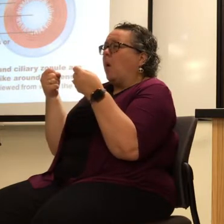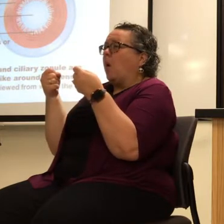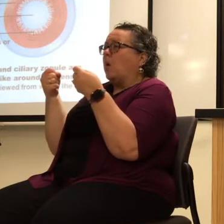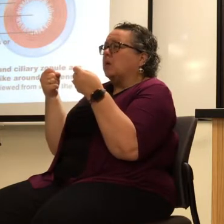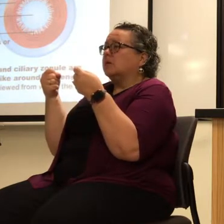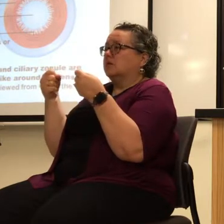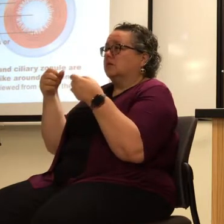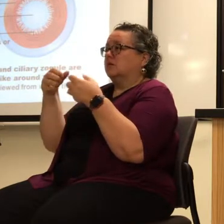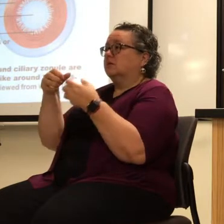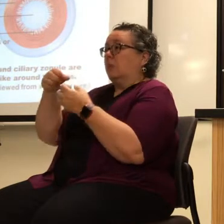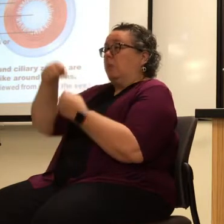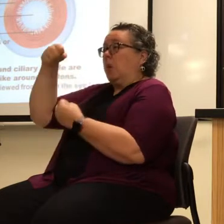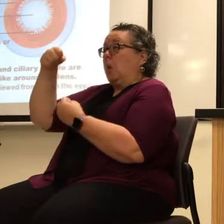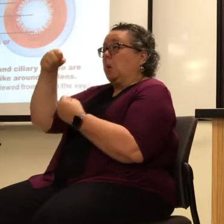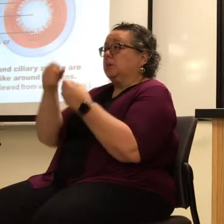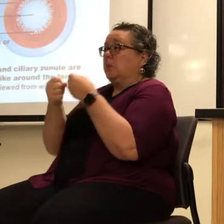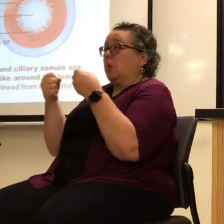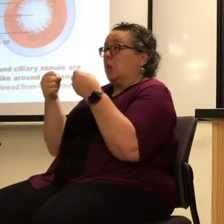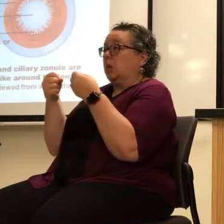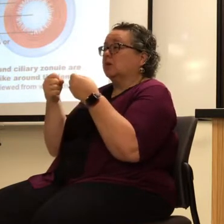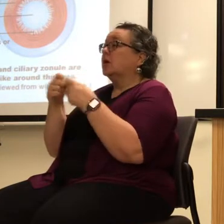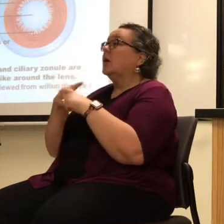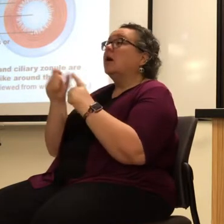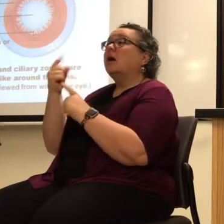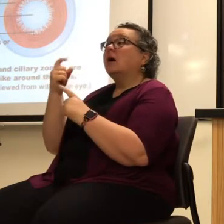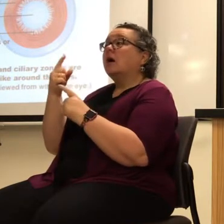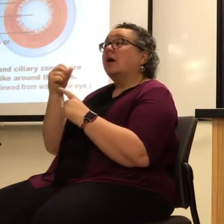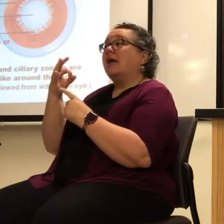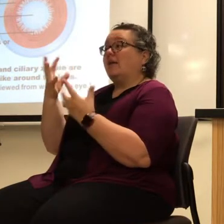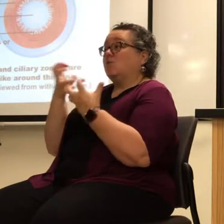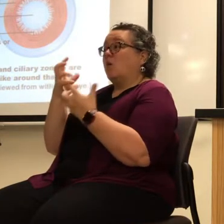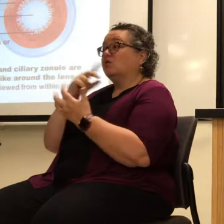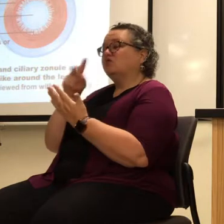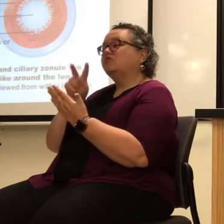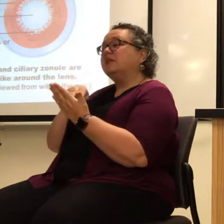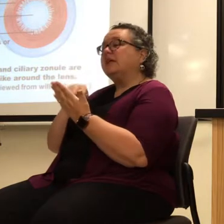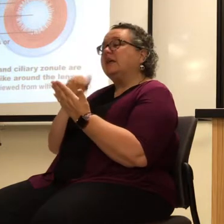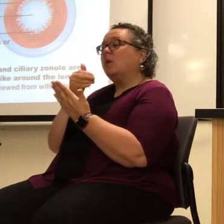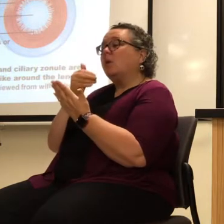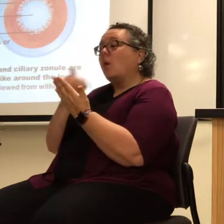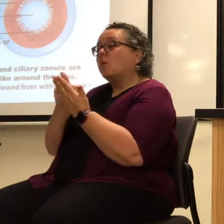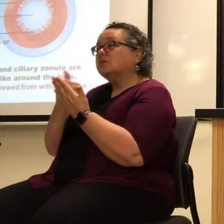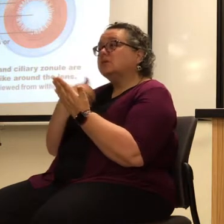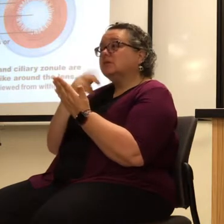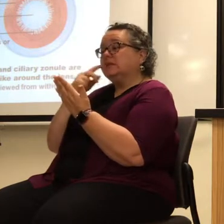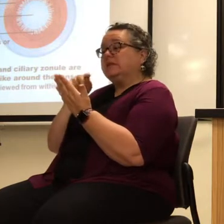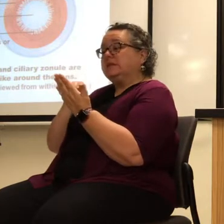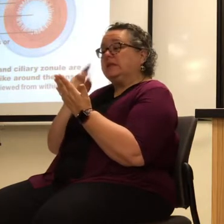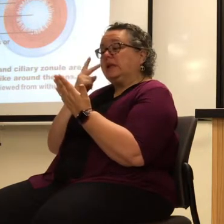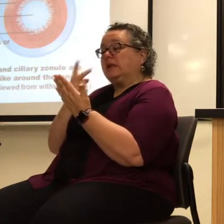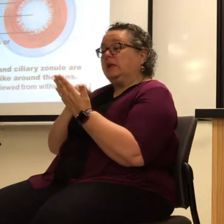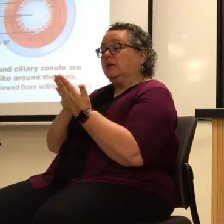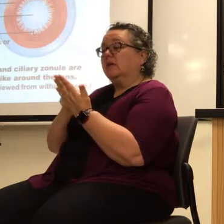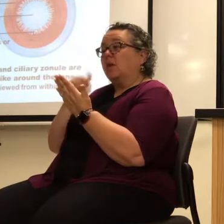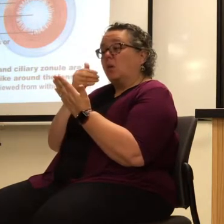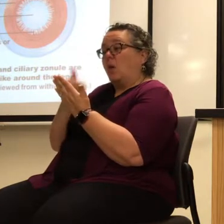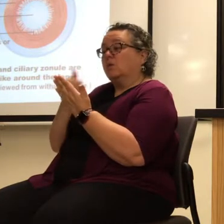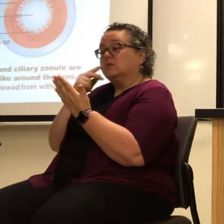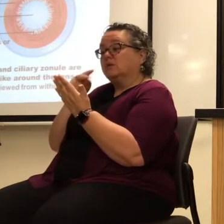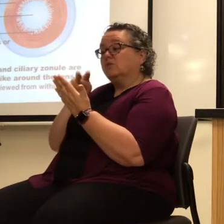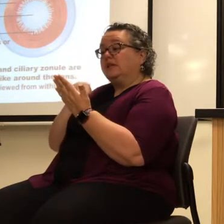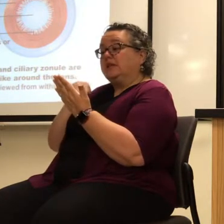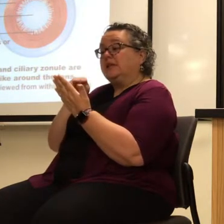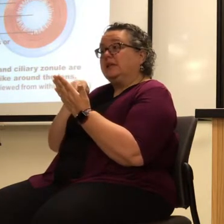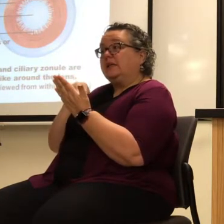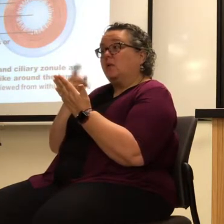okay? However, when you want to read something close to your face for close vision, what happens